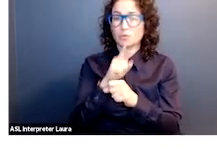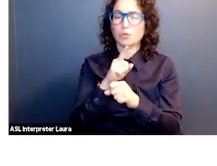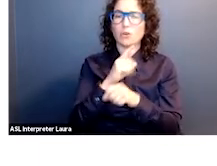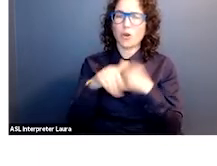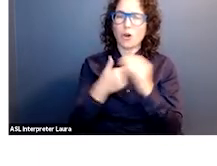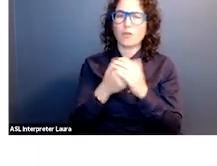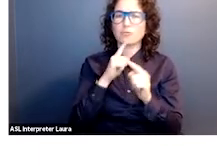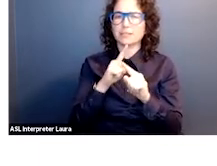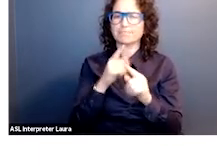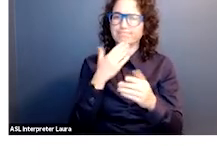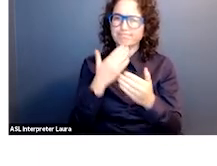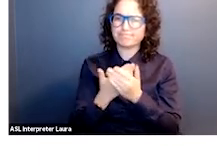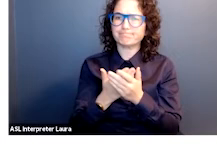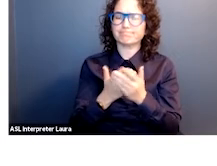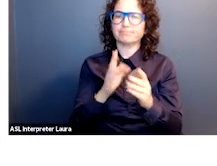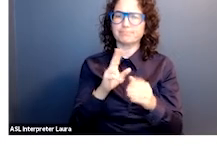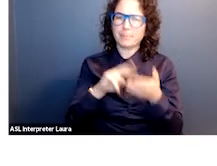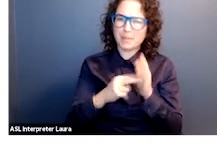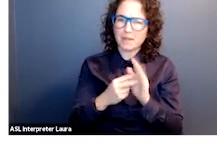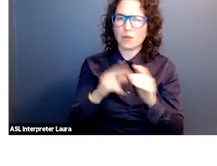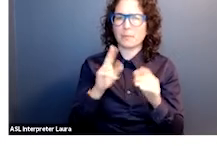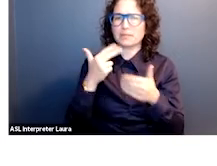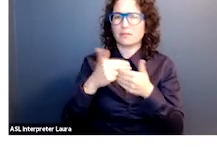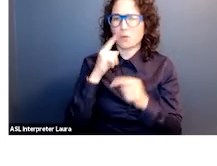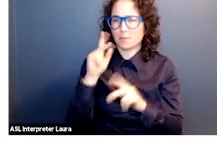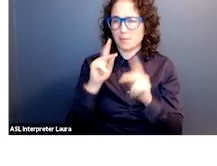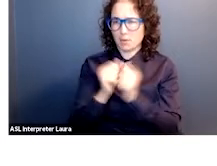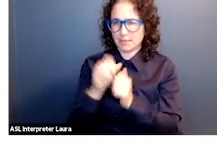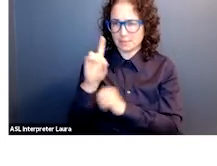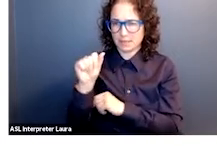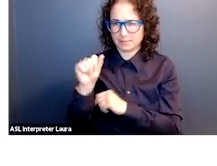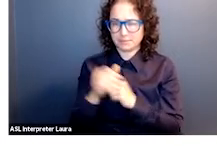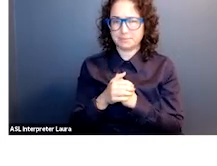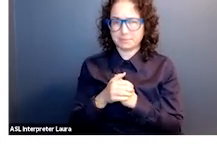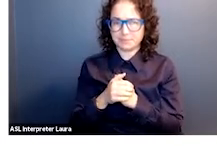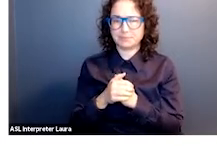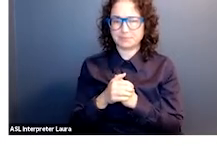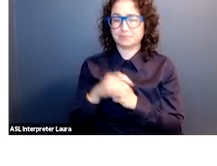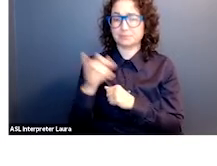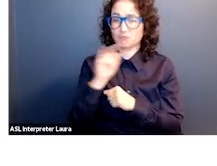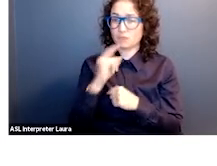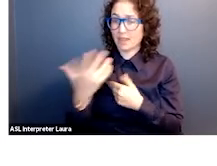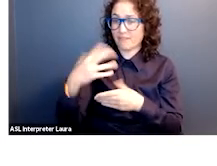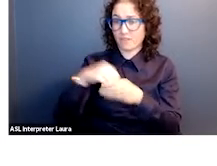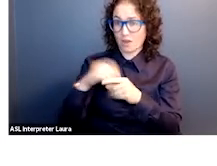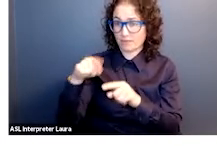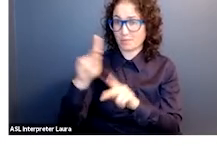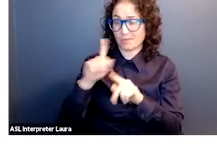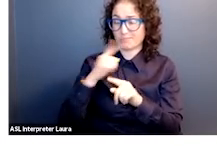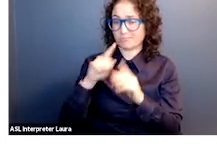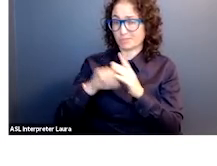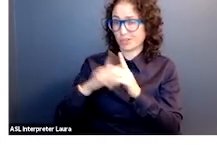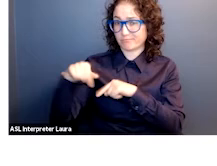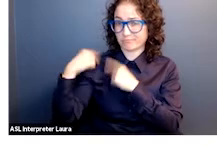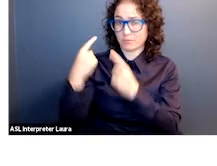meaningful participation of person with disabilities. We have involved them starting from the designing the